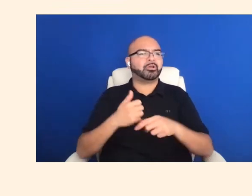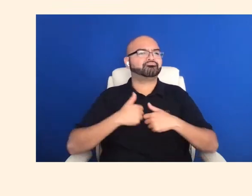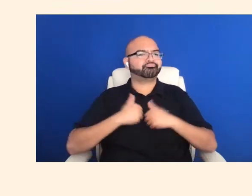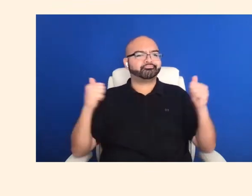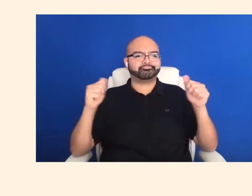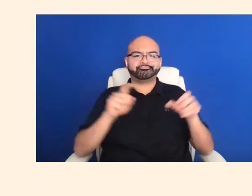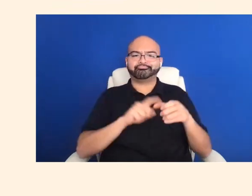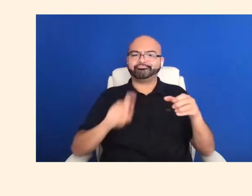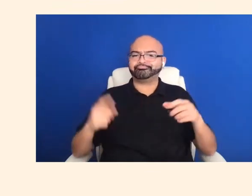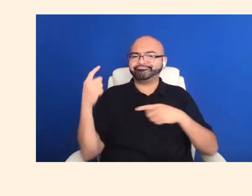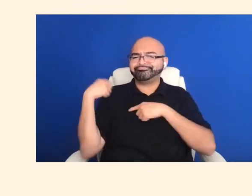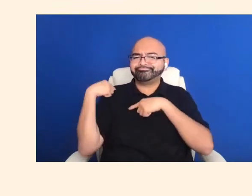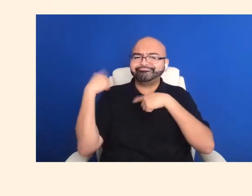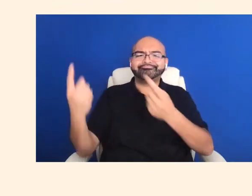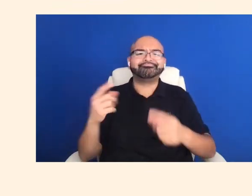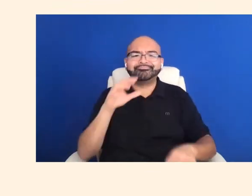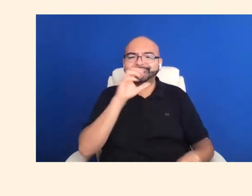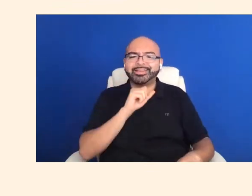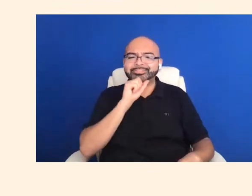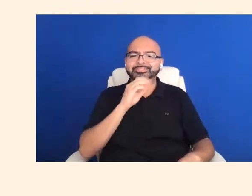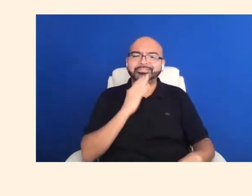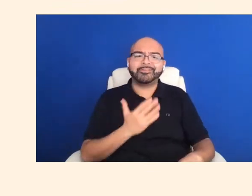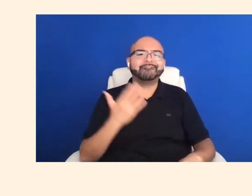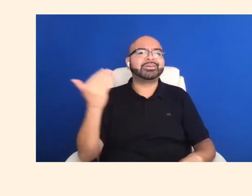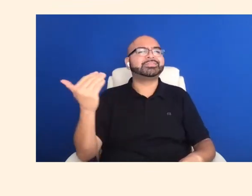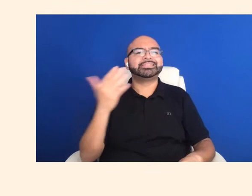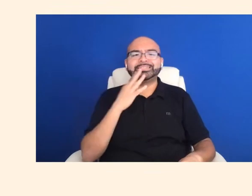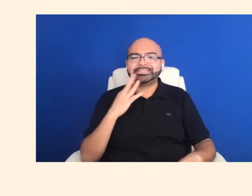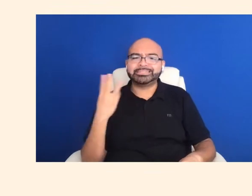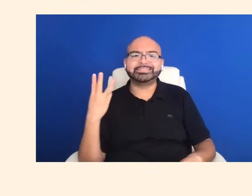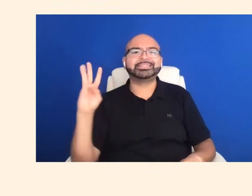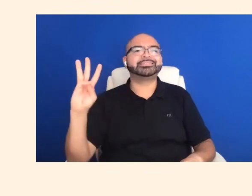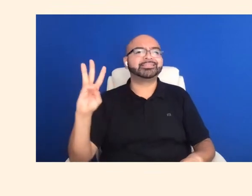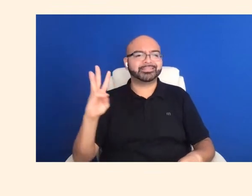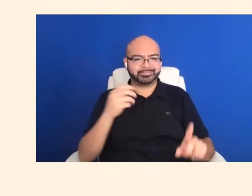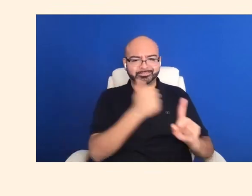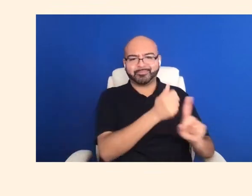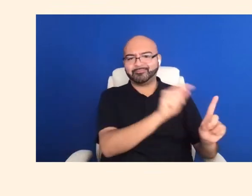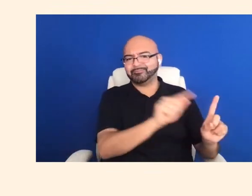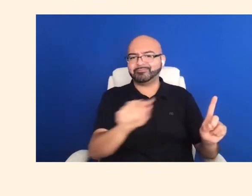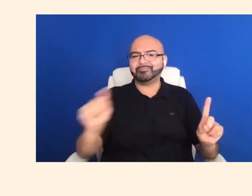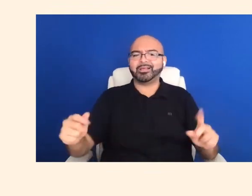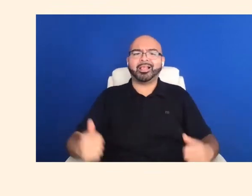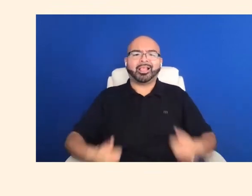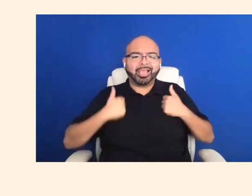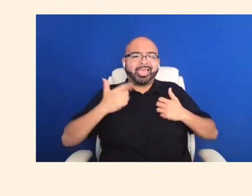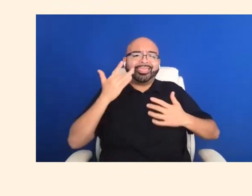the ages of 15, 16, living in survival mode,